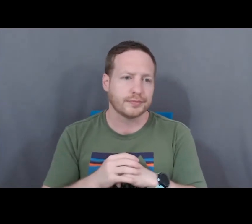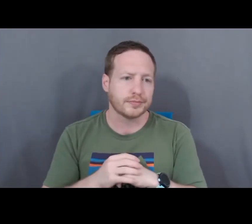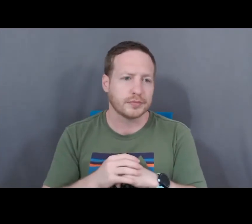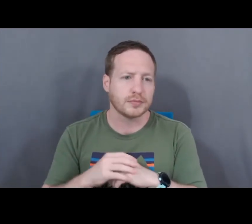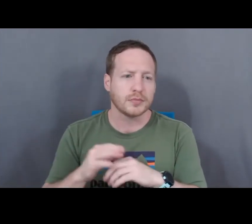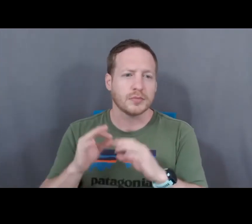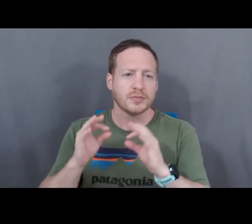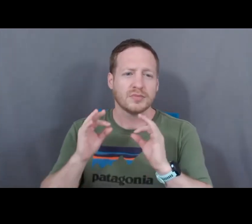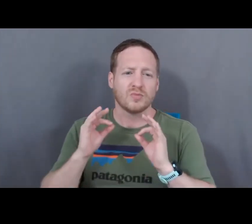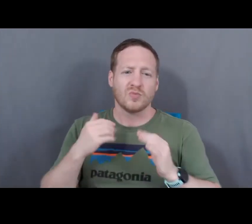more.